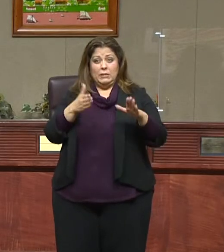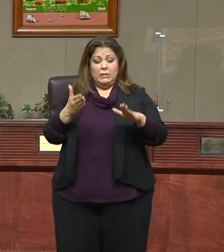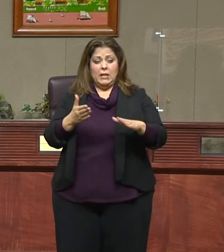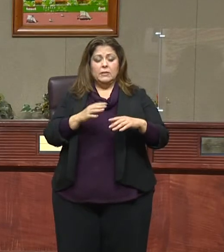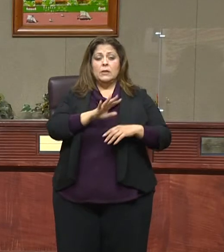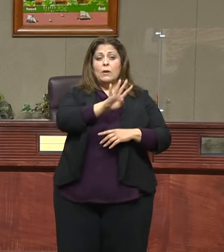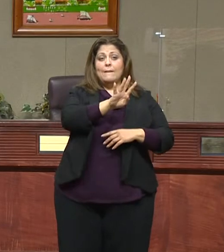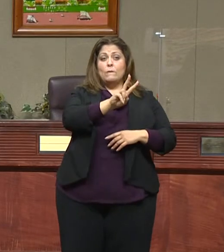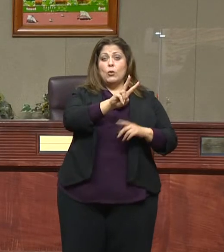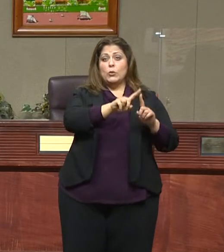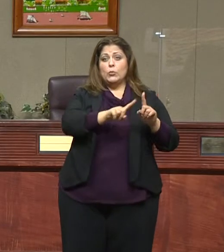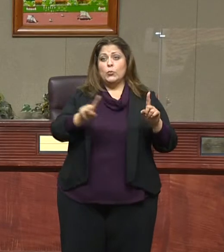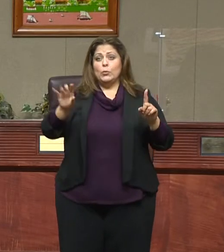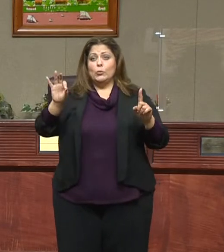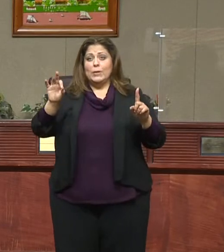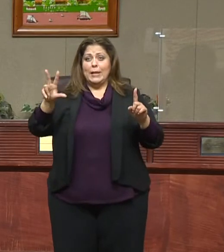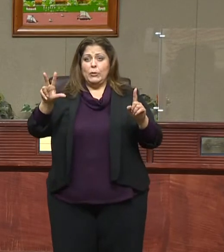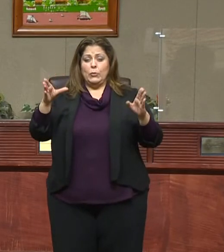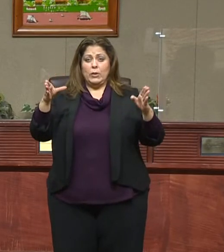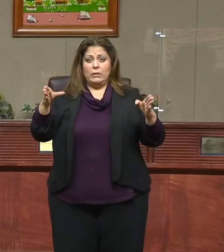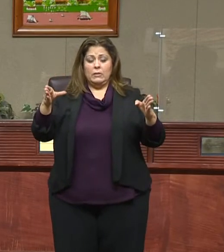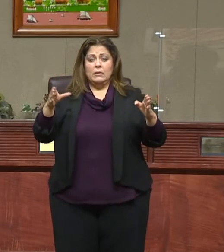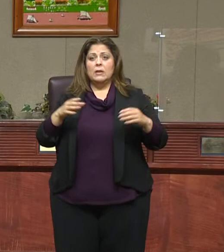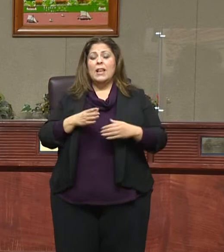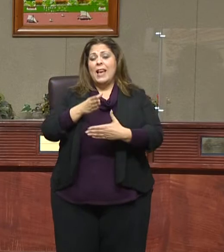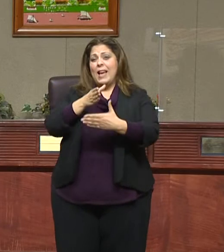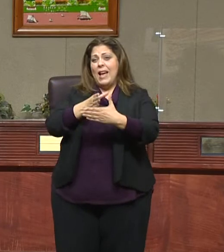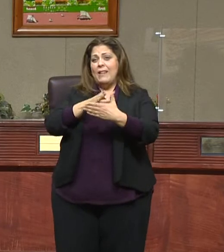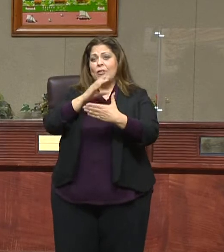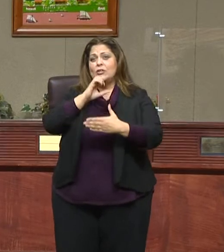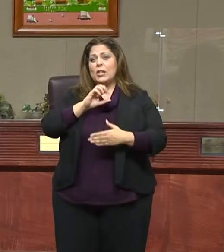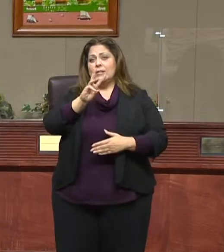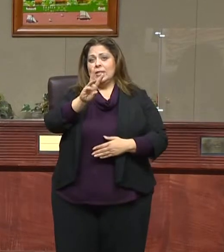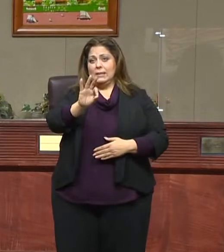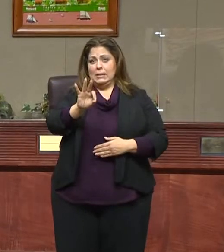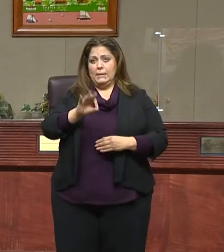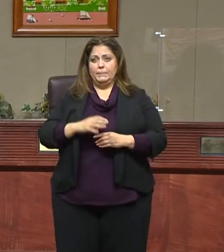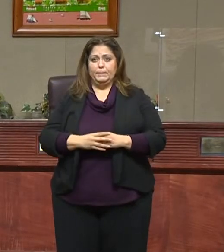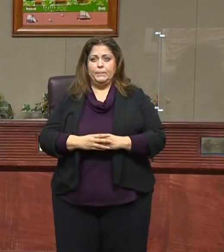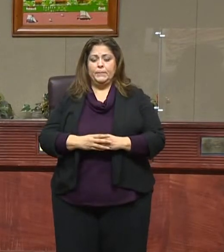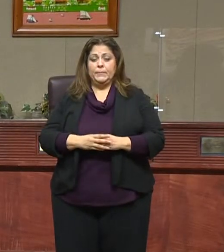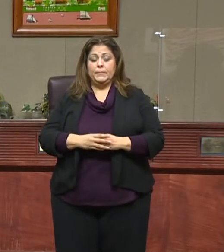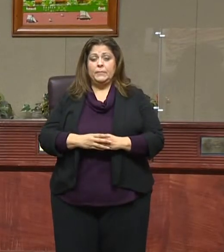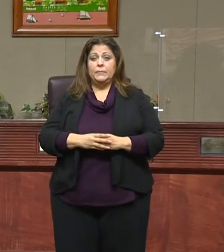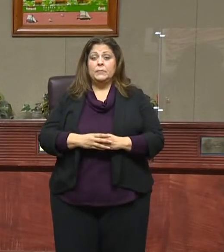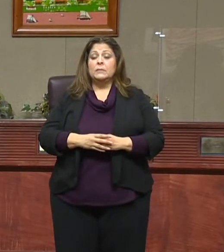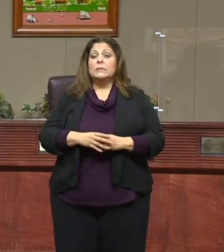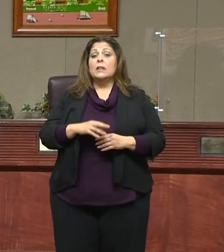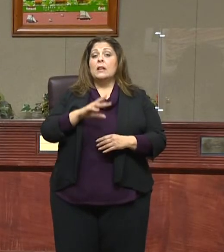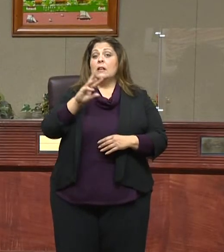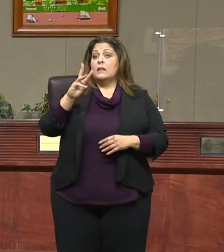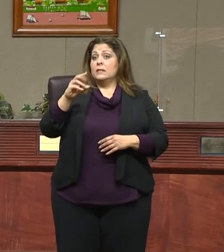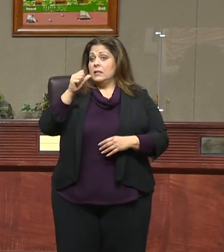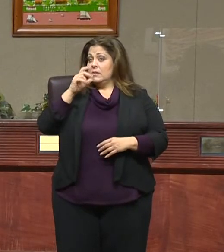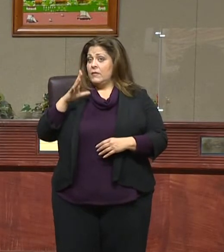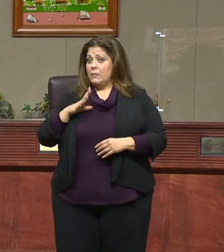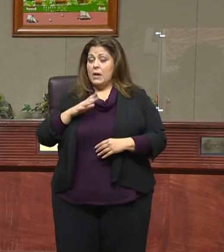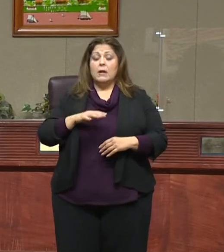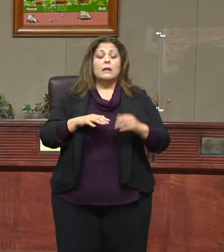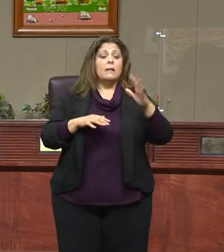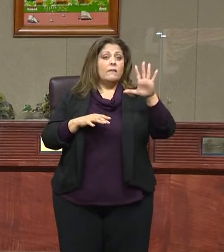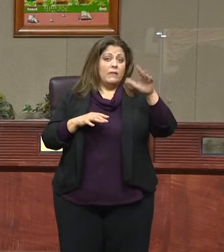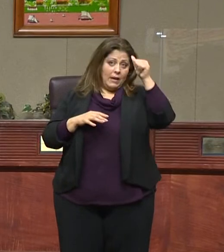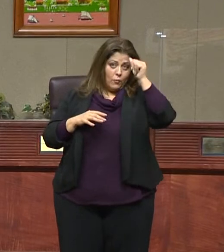were 42 to 93 years old, with a median age of 69 years. 6 were female, 5 were